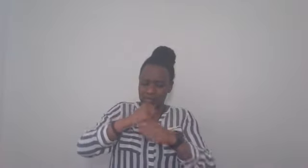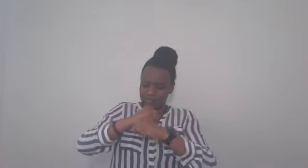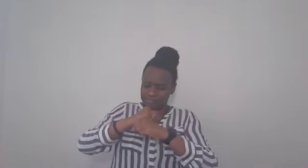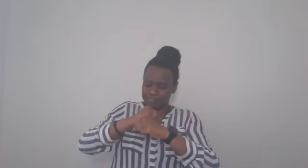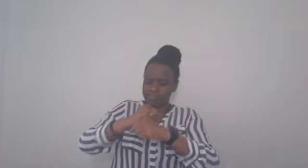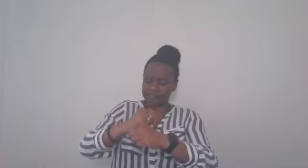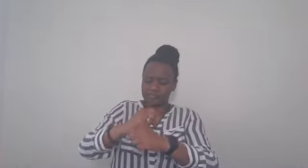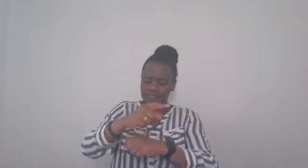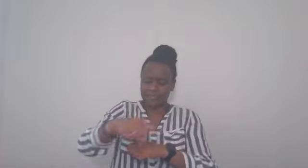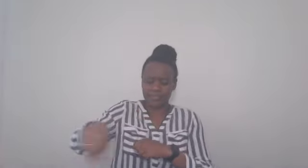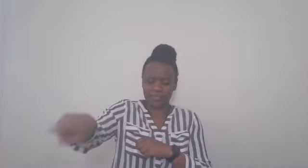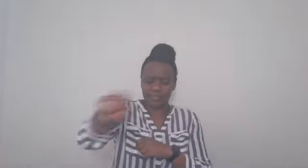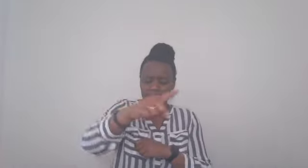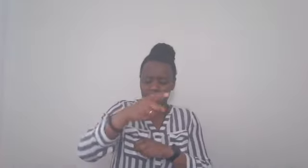in spite of famine.